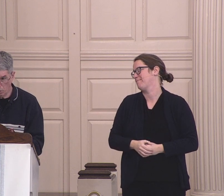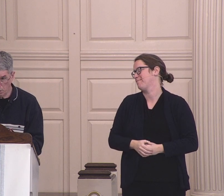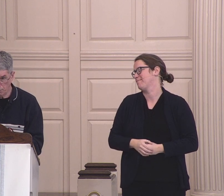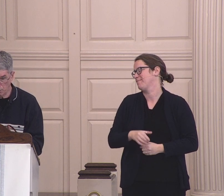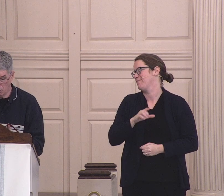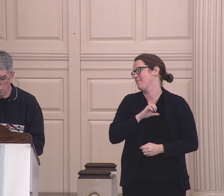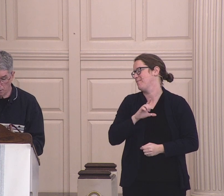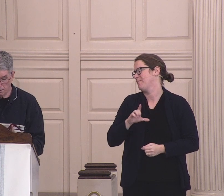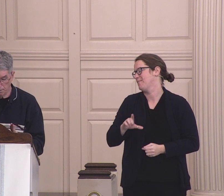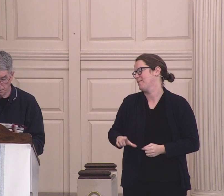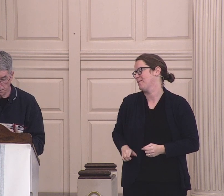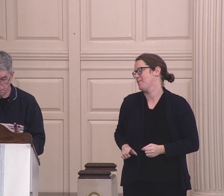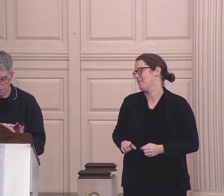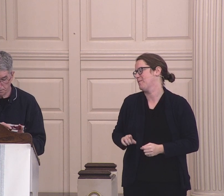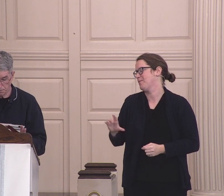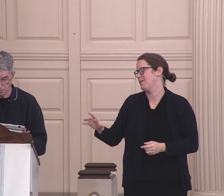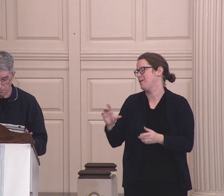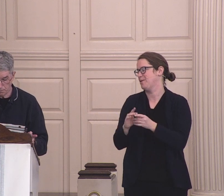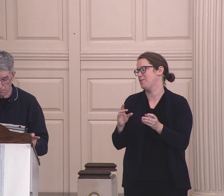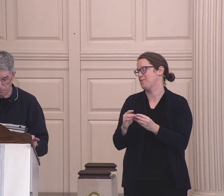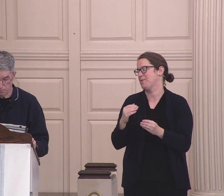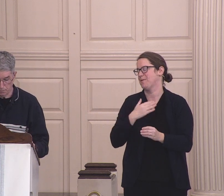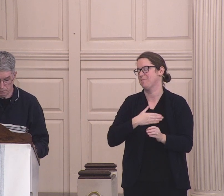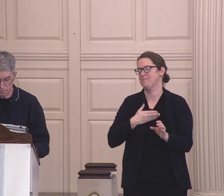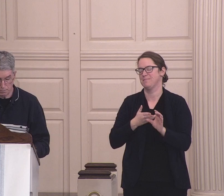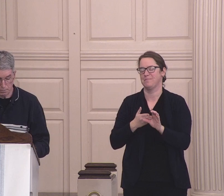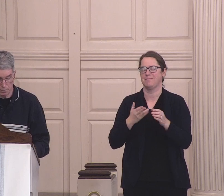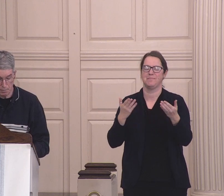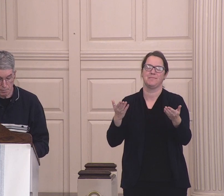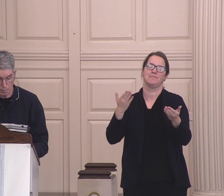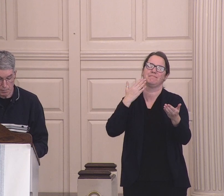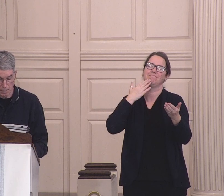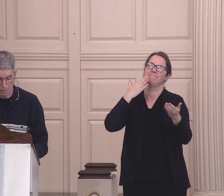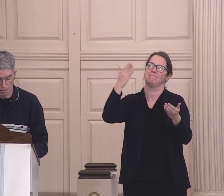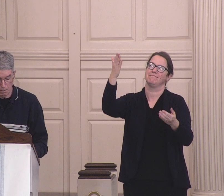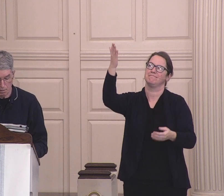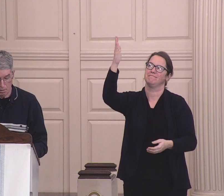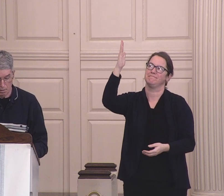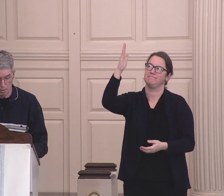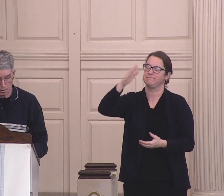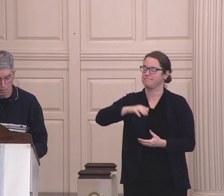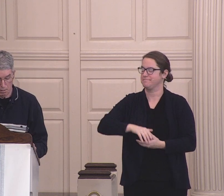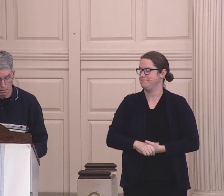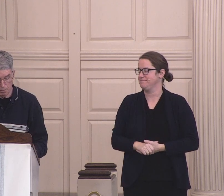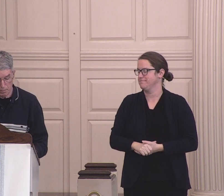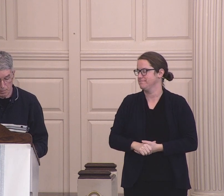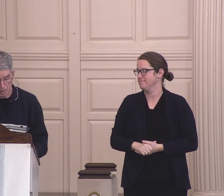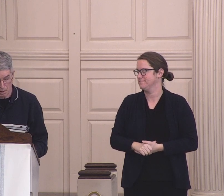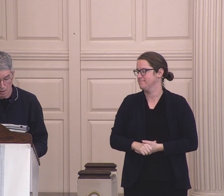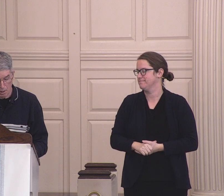The word of the Lord.